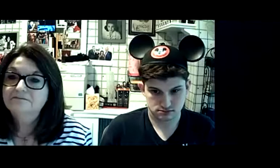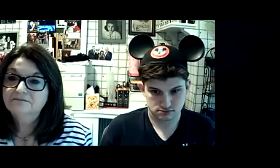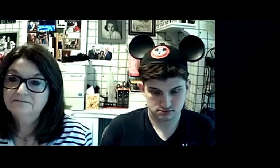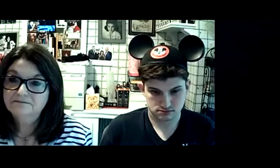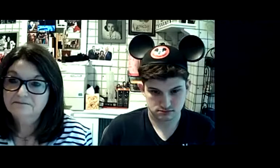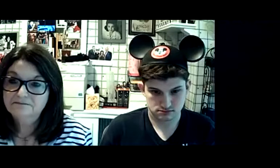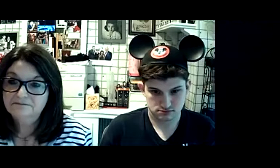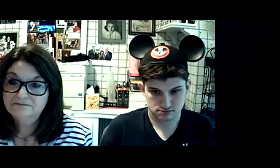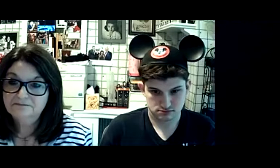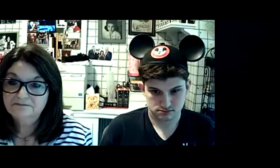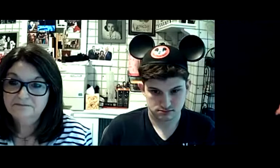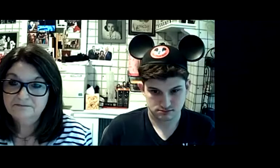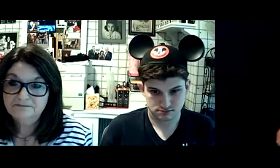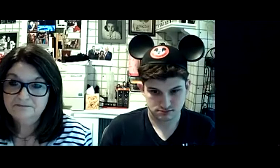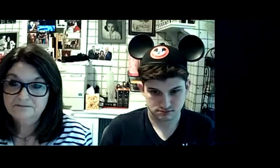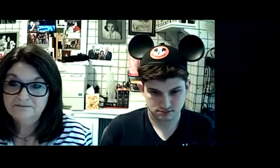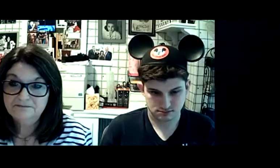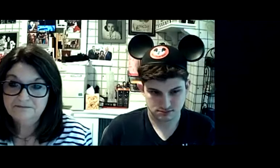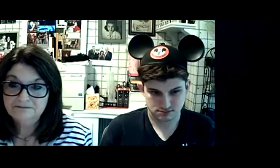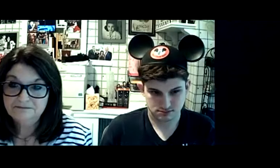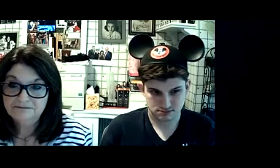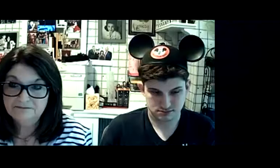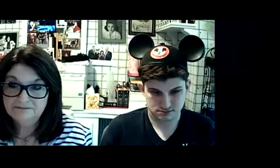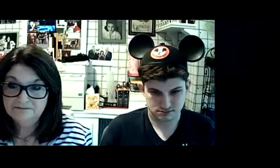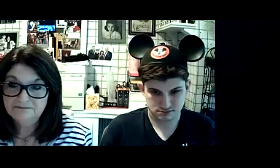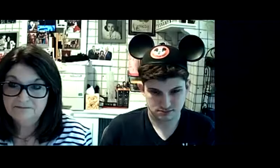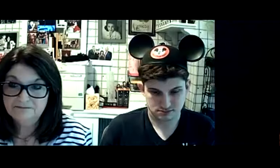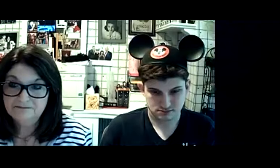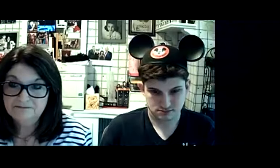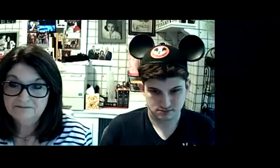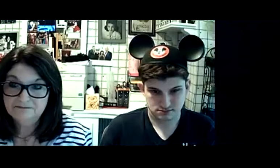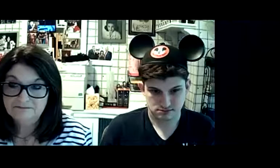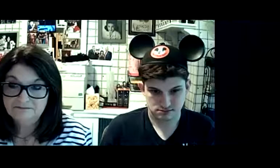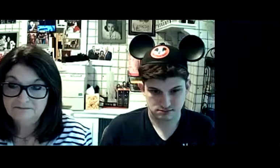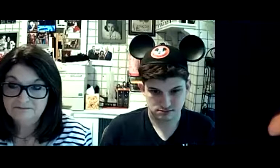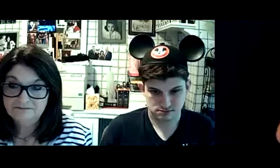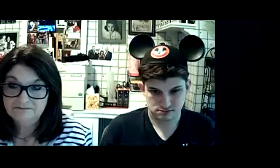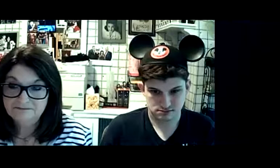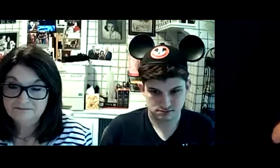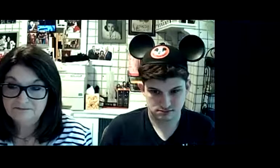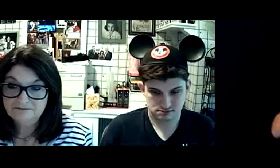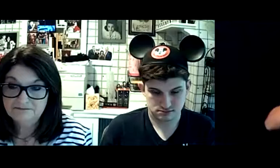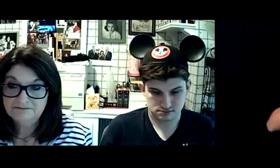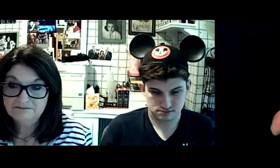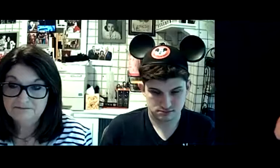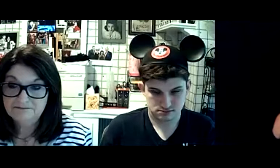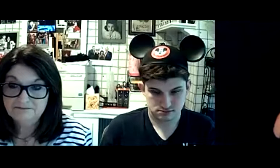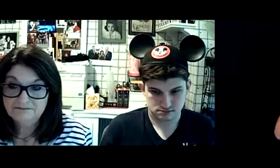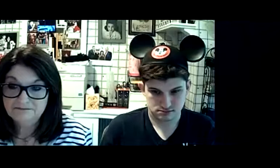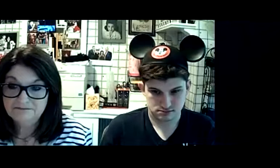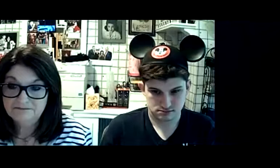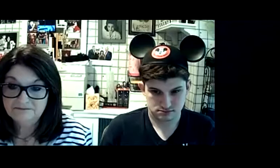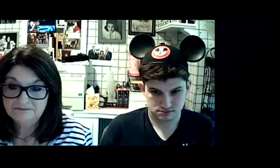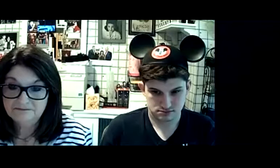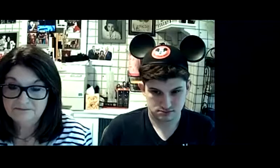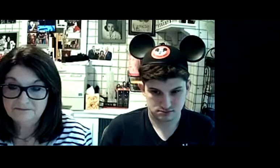for the candidates or having any other kinds of difficulties, feel free to put them in the Q&A and I'll get to you as soon as possible. And now, to really get